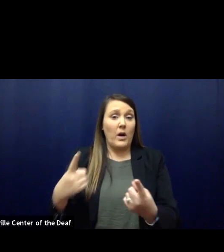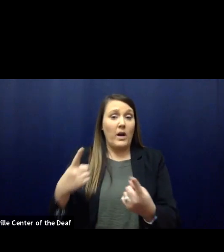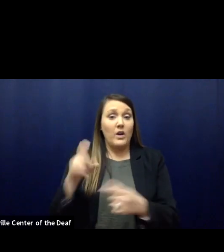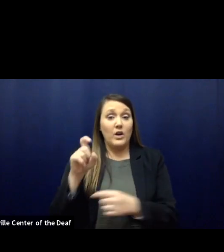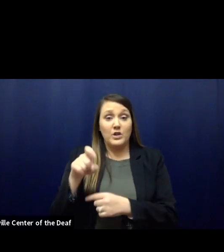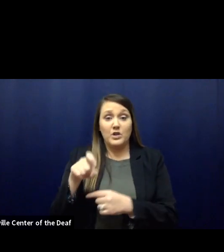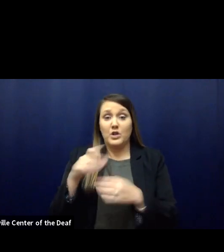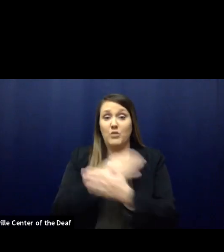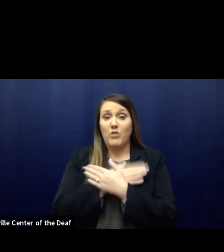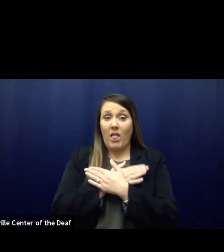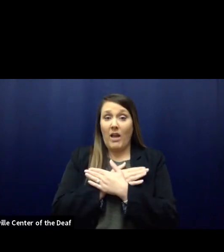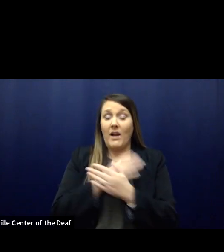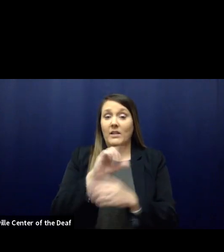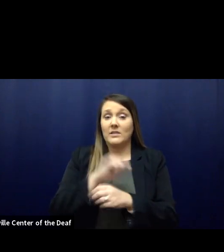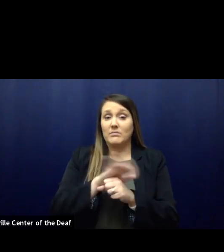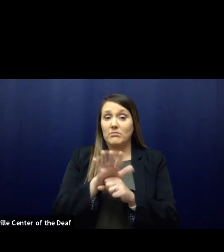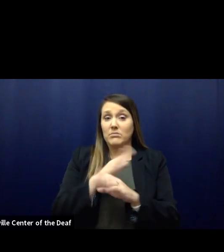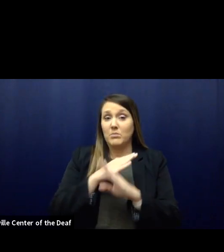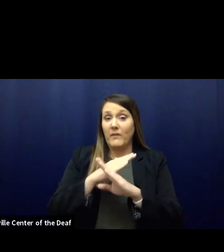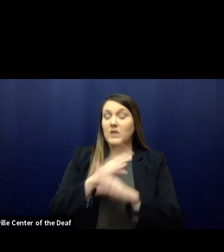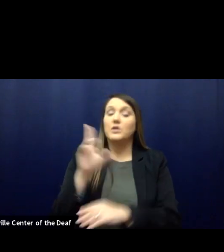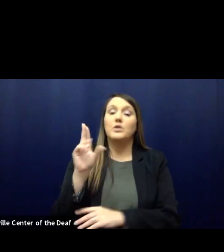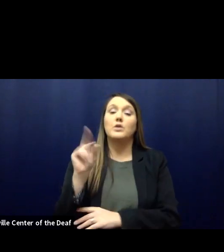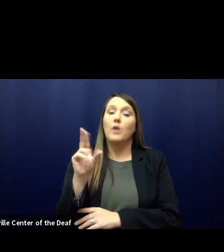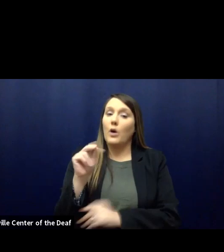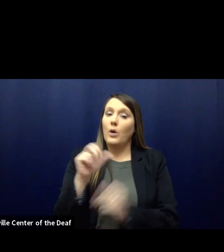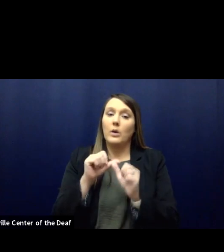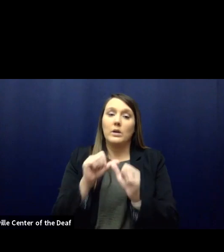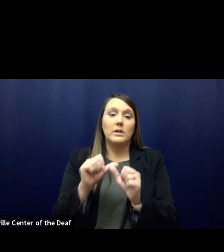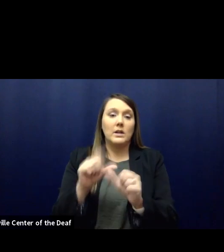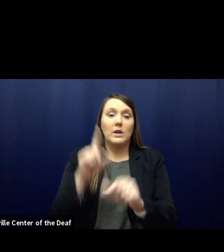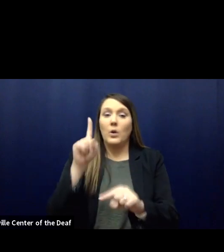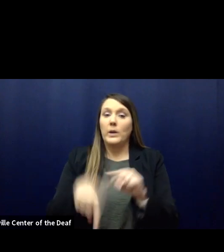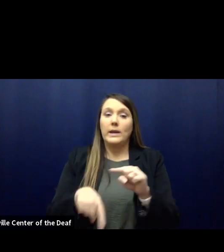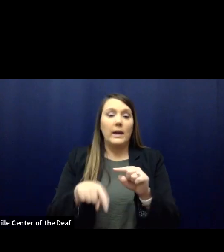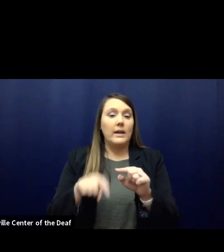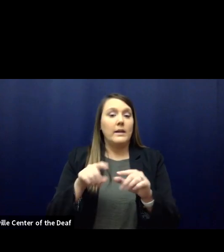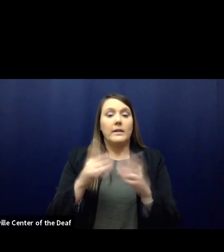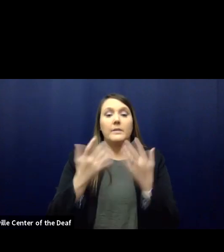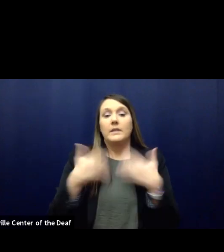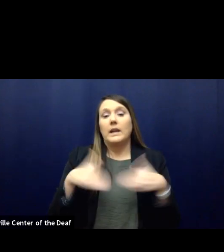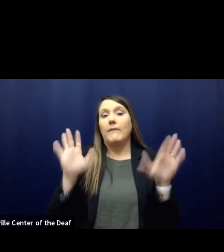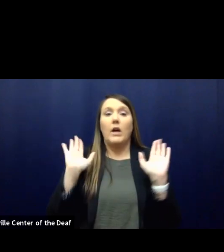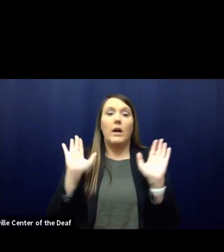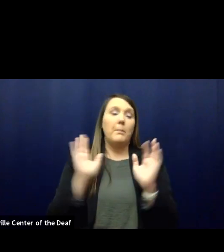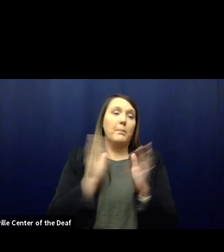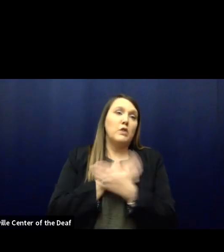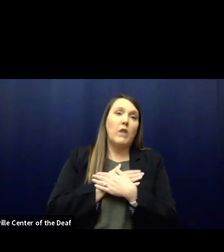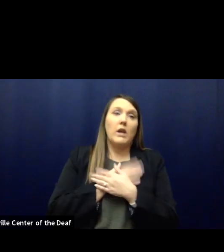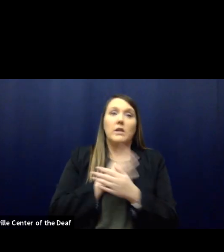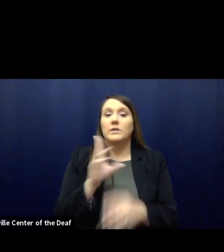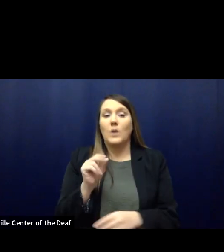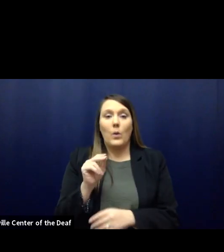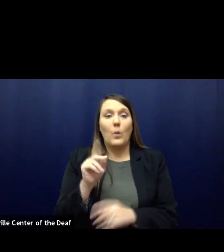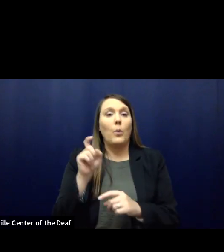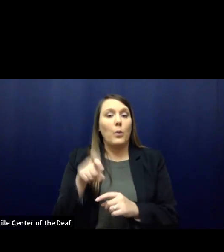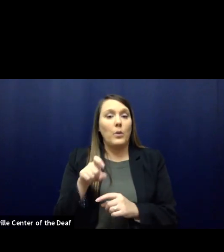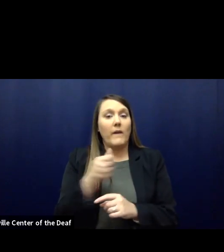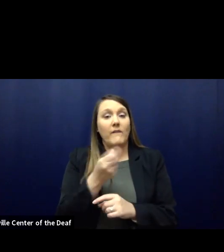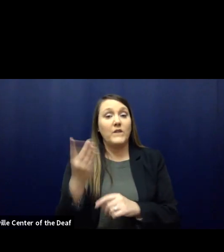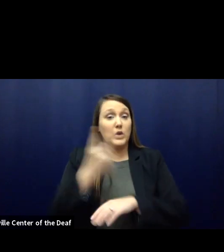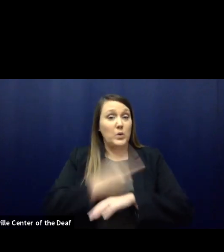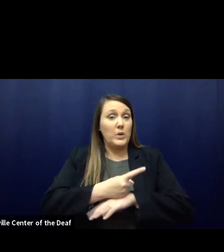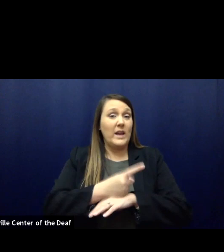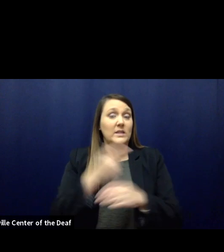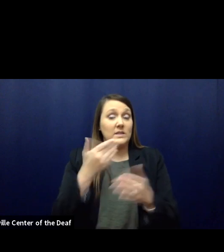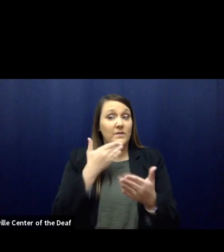behaviors? Absolutely not. People should continue. We cannot let off the gas. Having a few days of encouraging